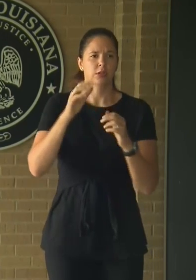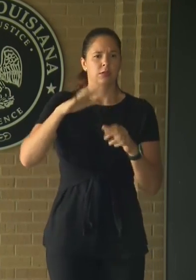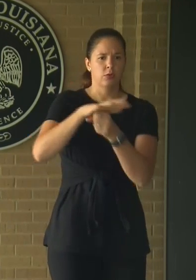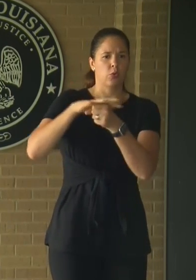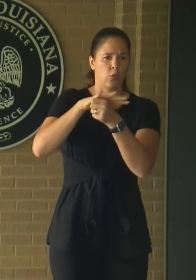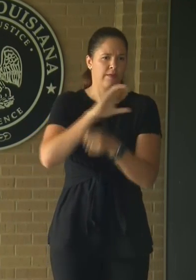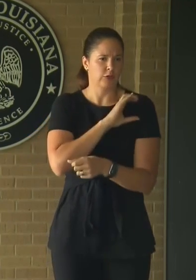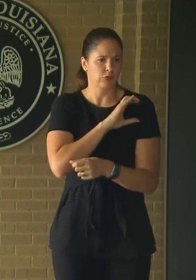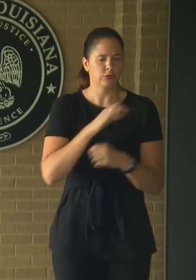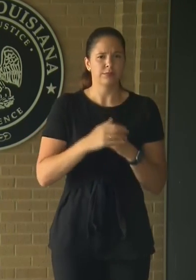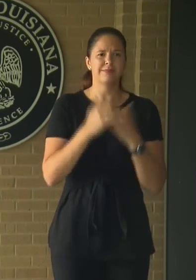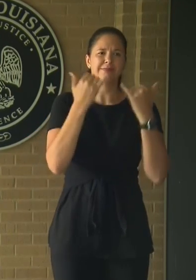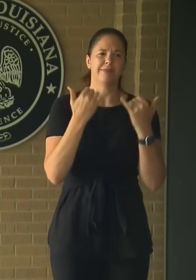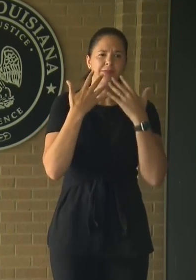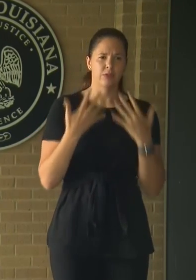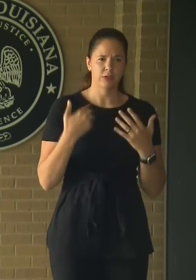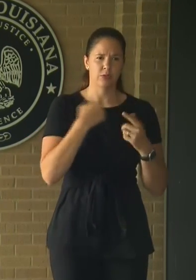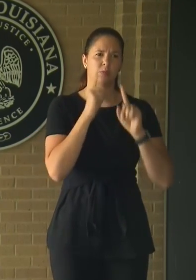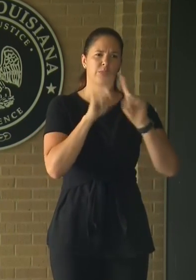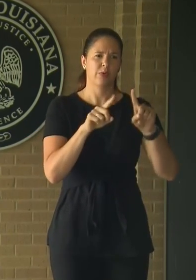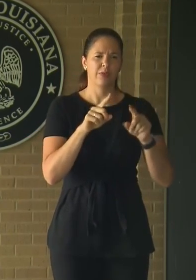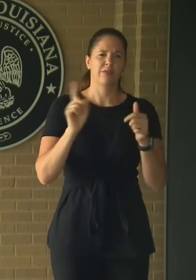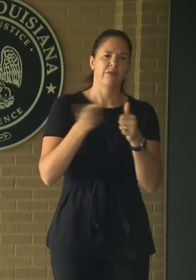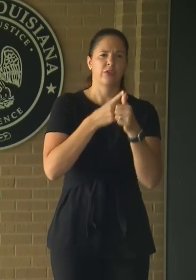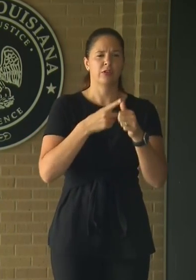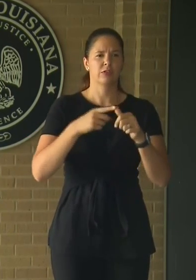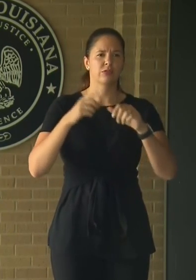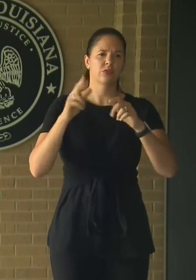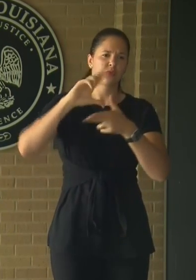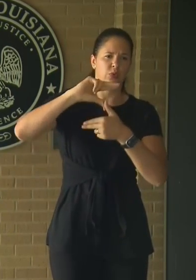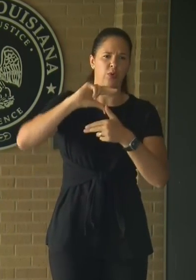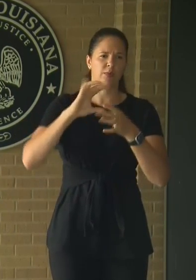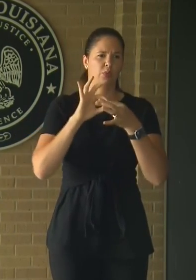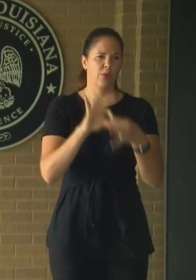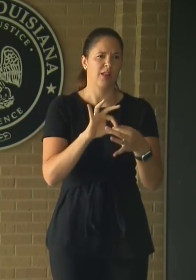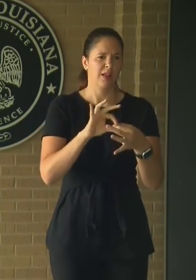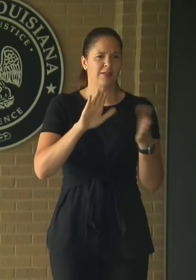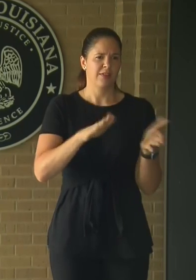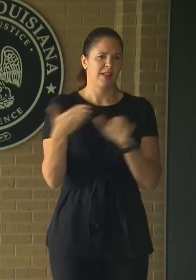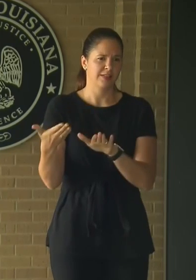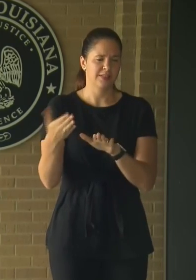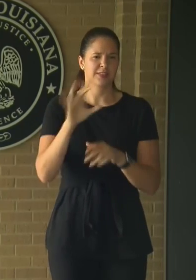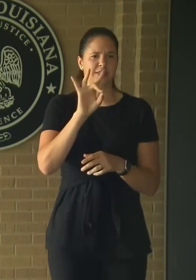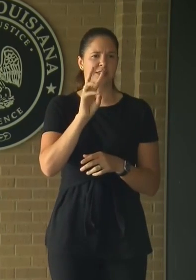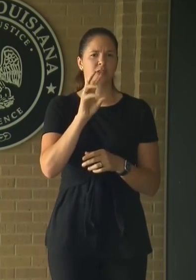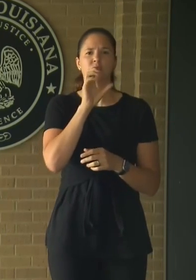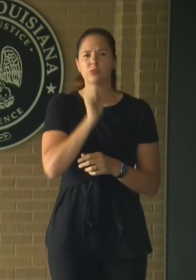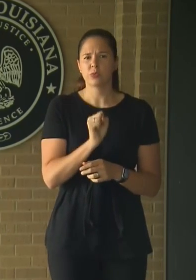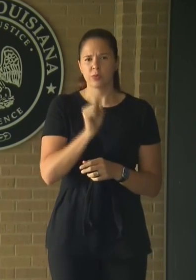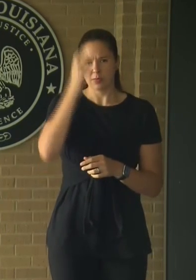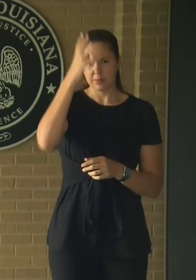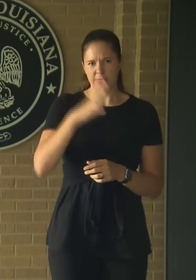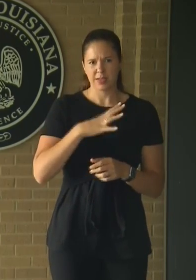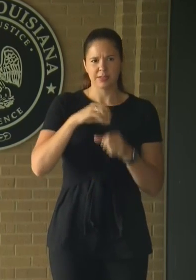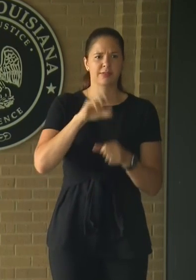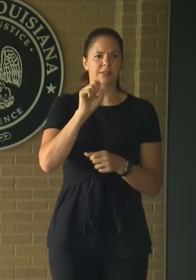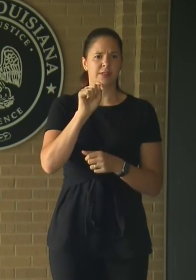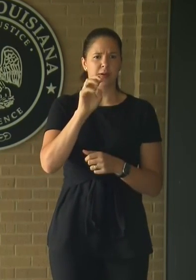today we're reporting the first storm-related fatality. That's an 86-year-old man in St. Martin